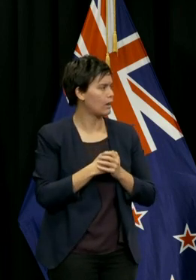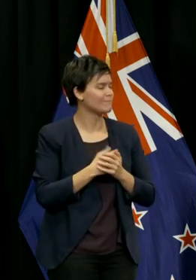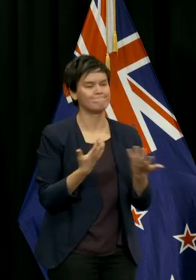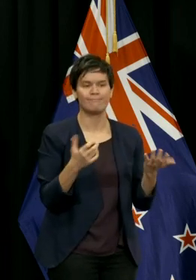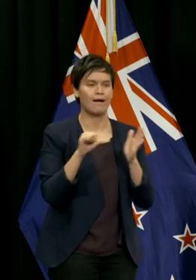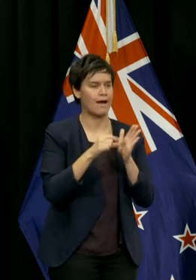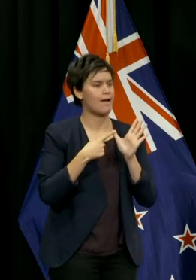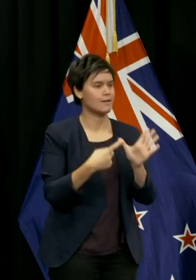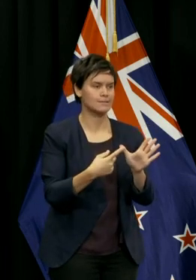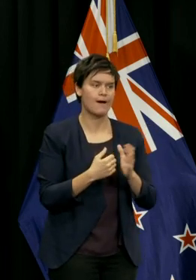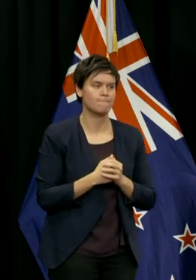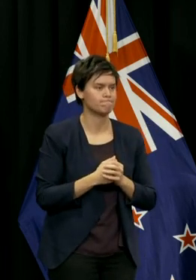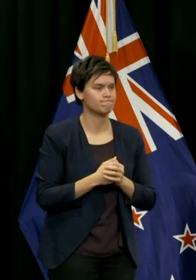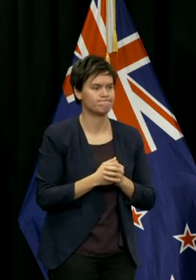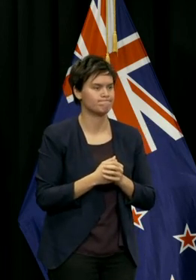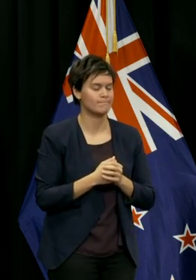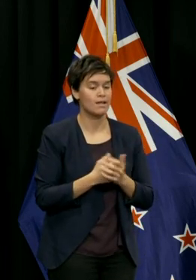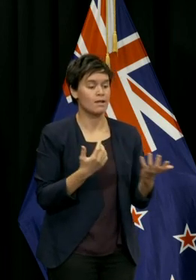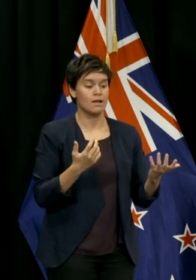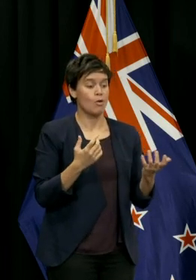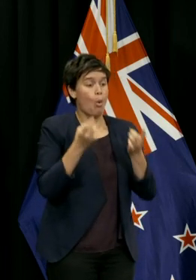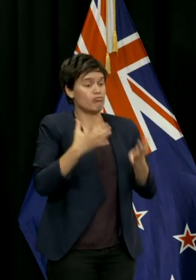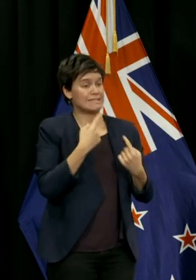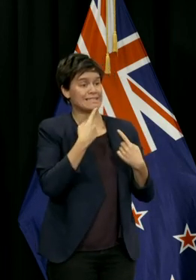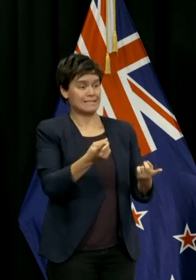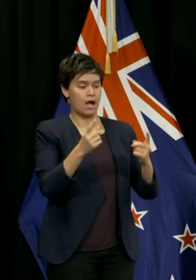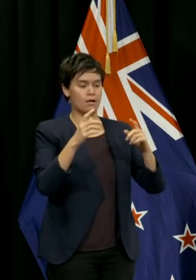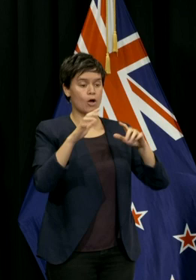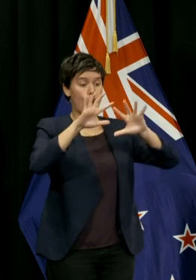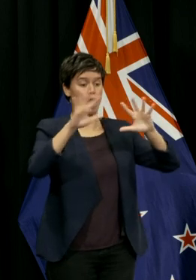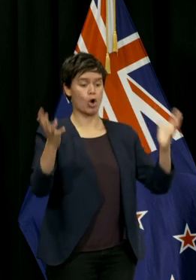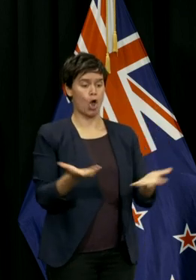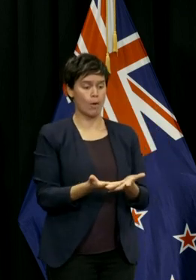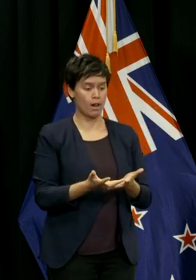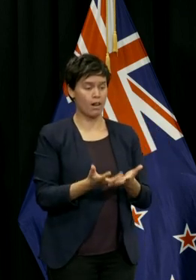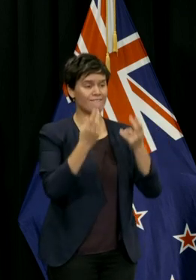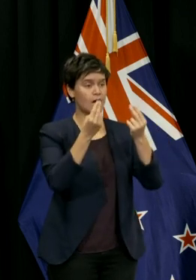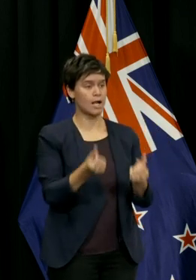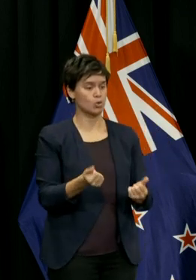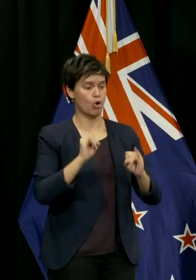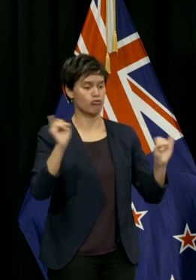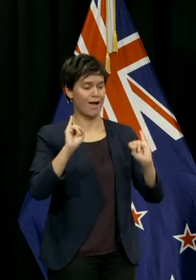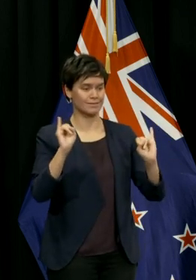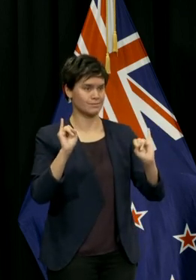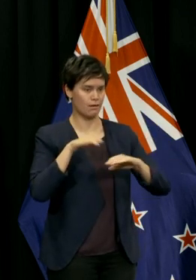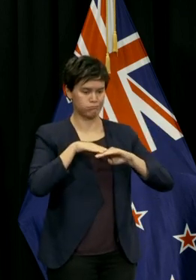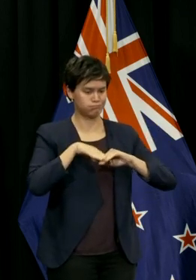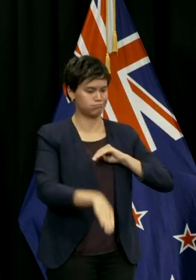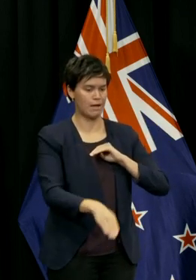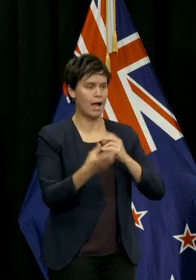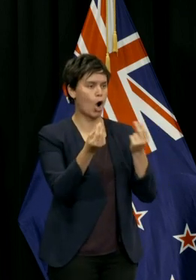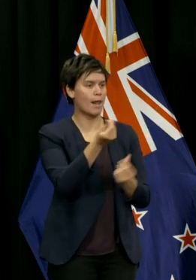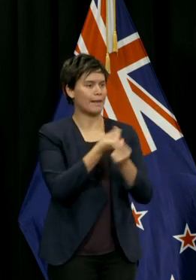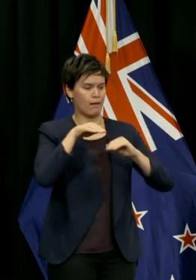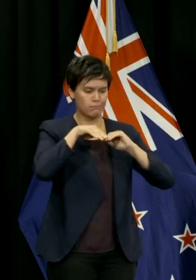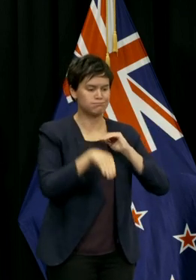from the beginning, we said that this would be worse than the GFC, and in the GFC, unemployment went to 6.7%. This is going to be